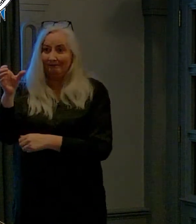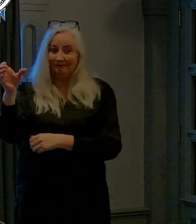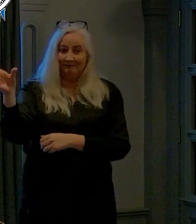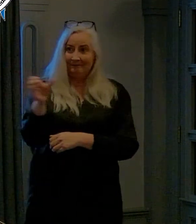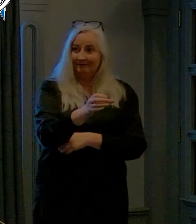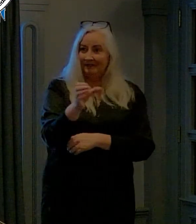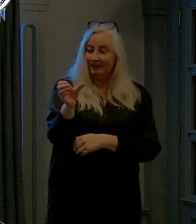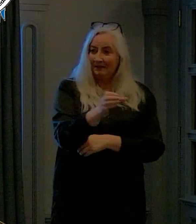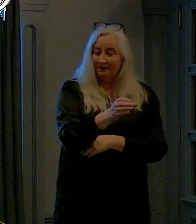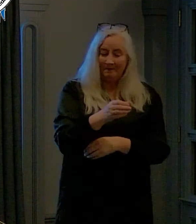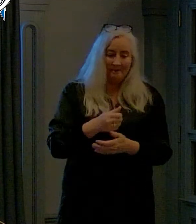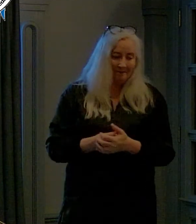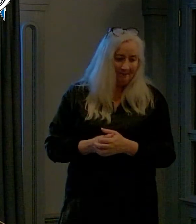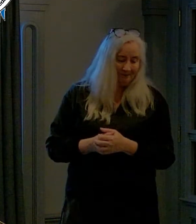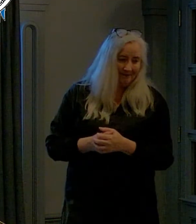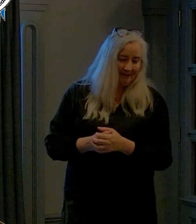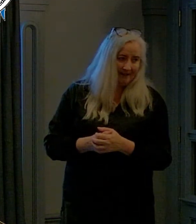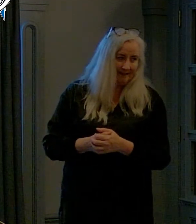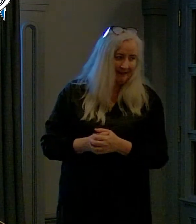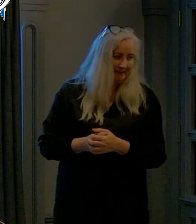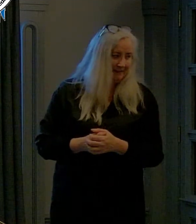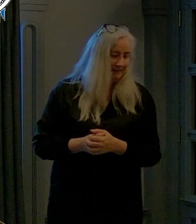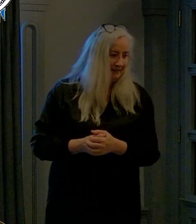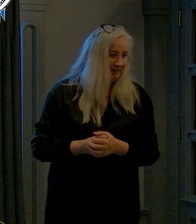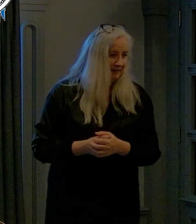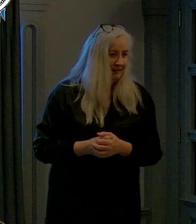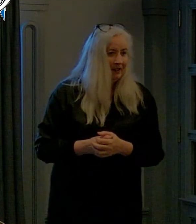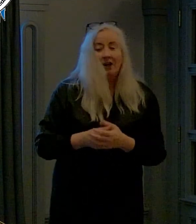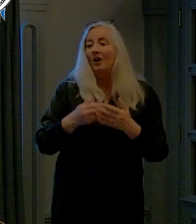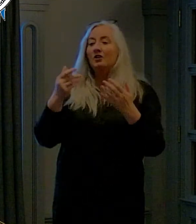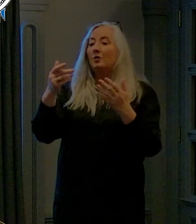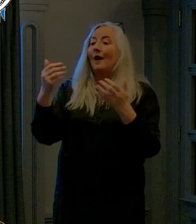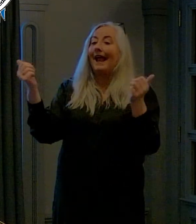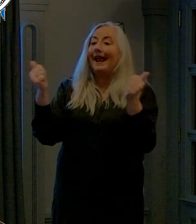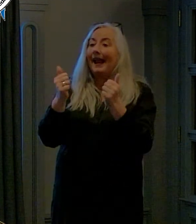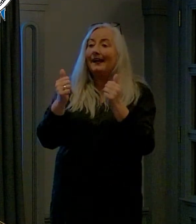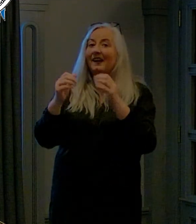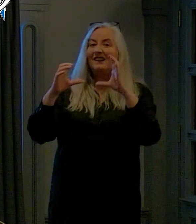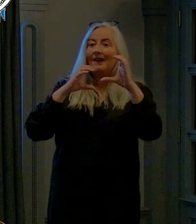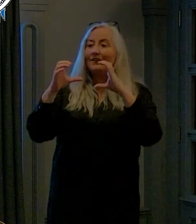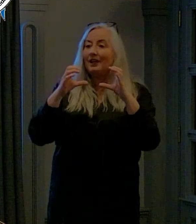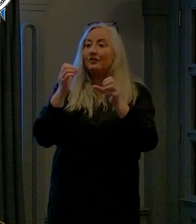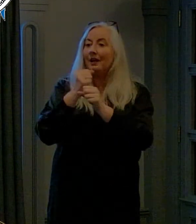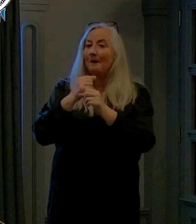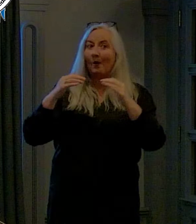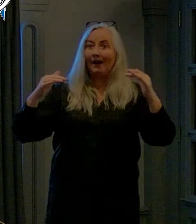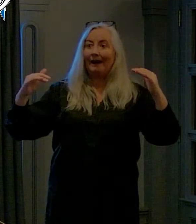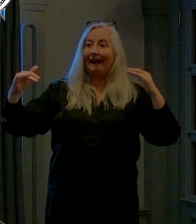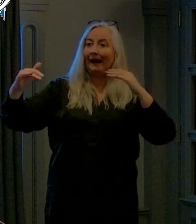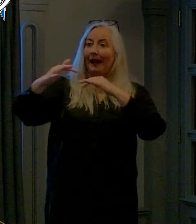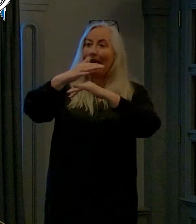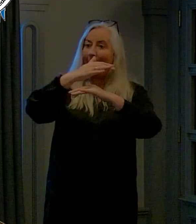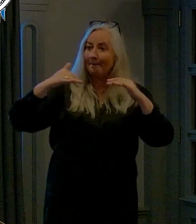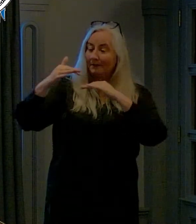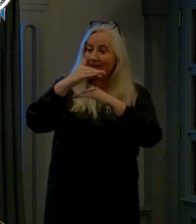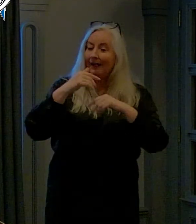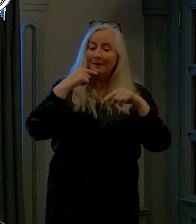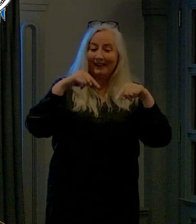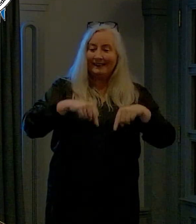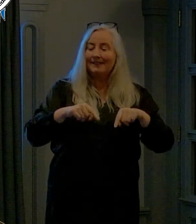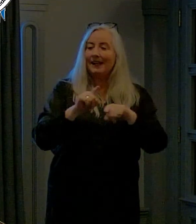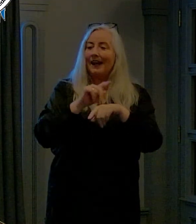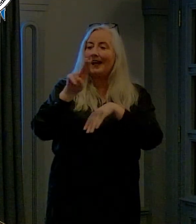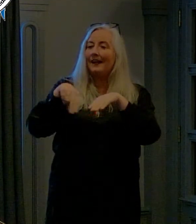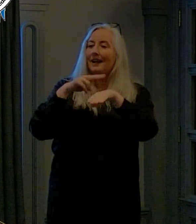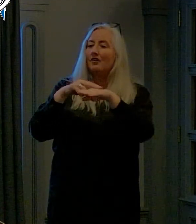would have been consultations around the climate conversations that came in, that the government brought in. This was a national programme. Kerry